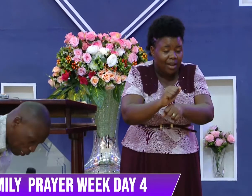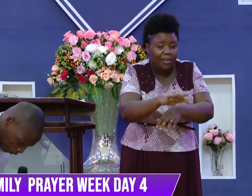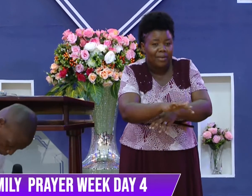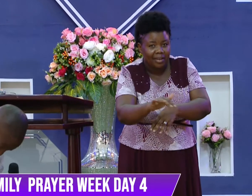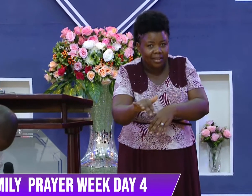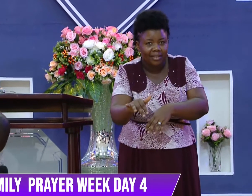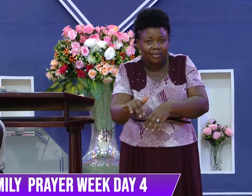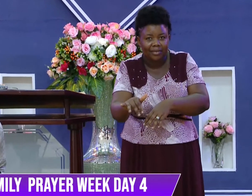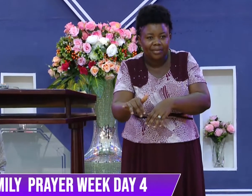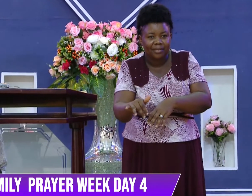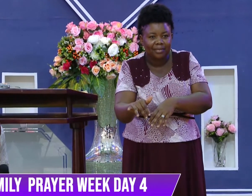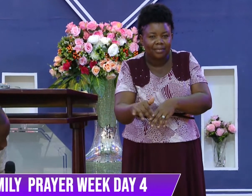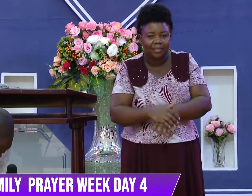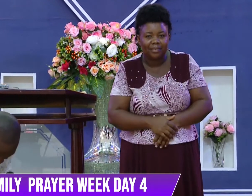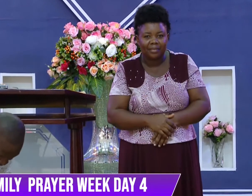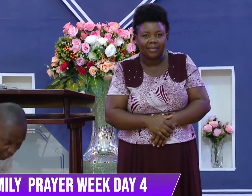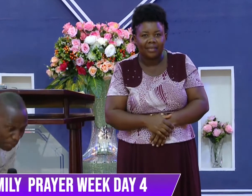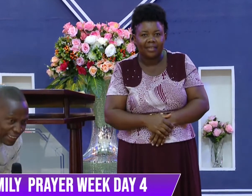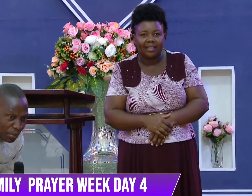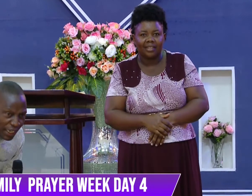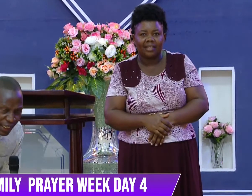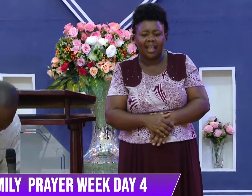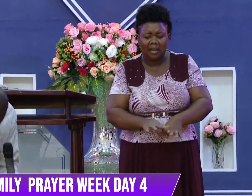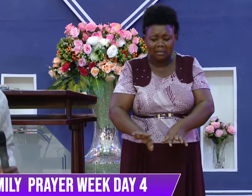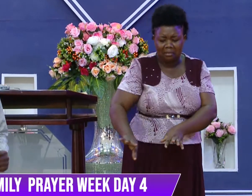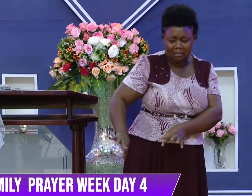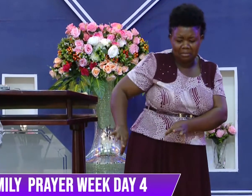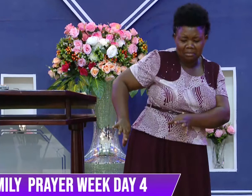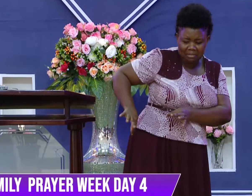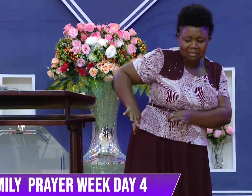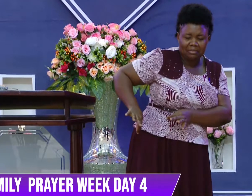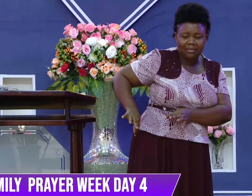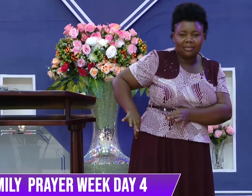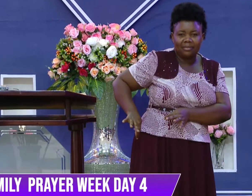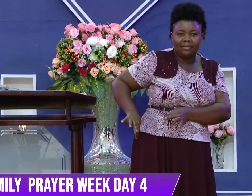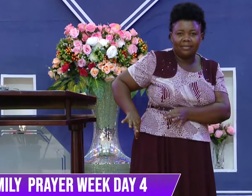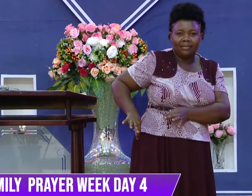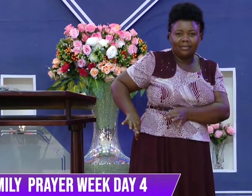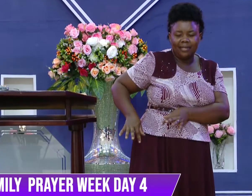Even though a sister comes, she's a secretary working in an office, dressing almost naked.